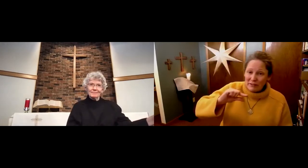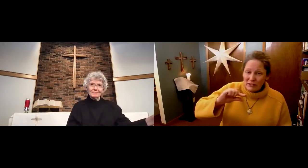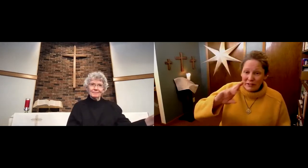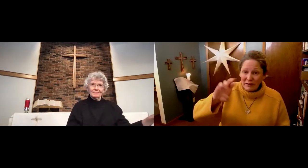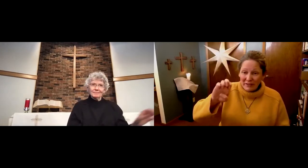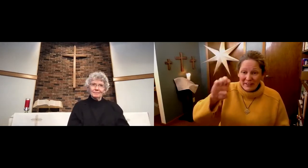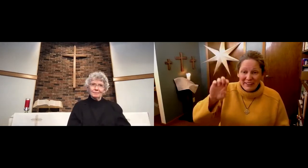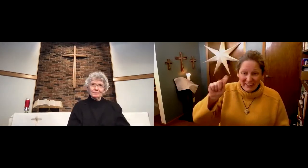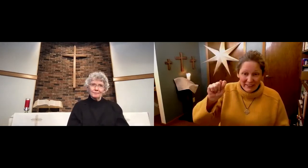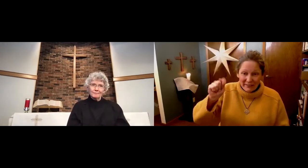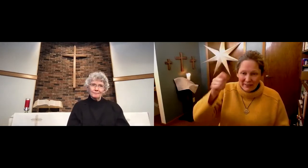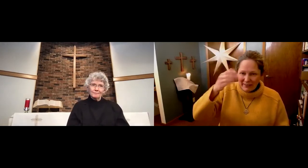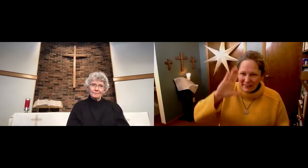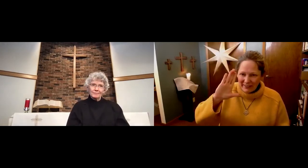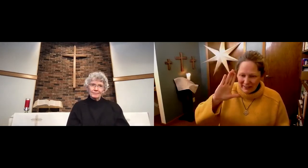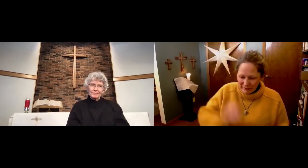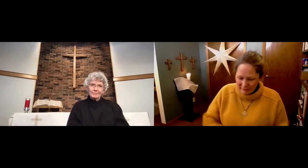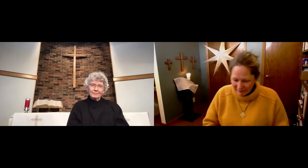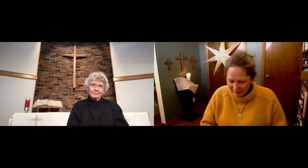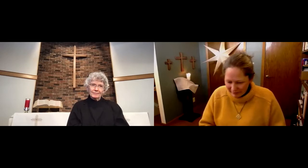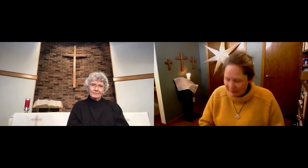Pastor Michelle,